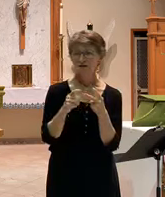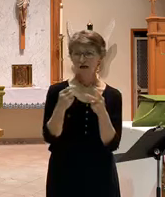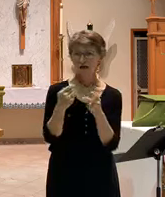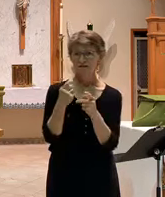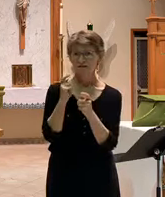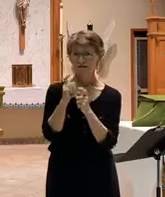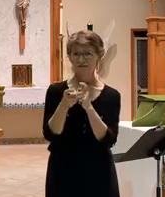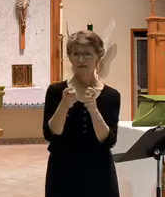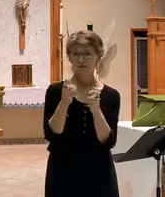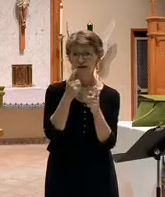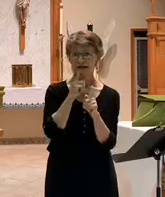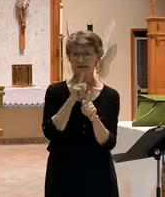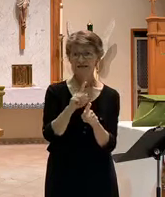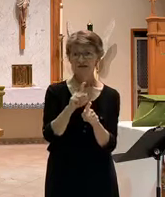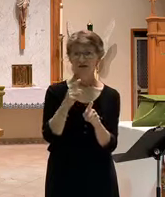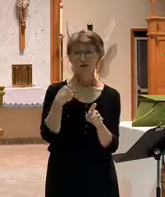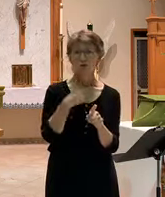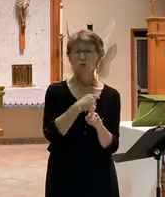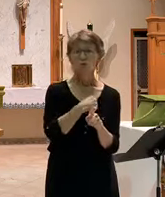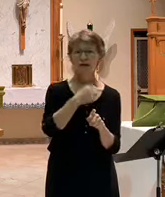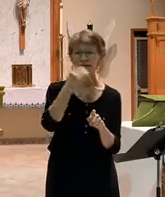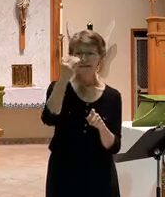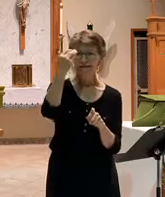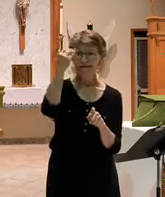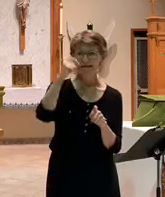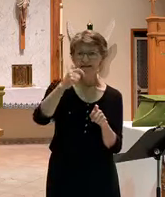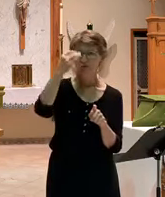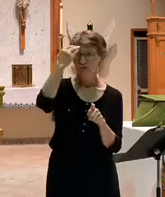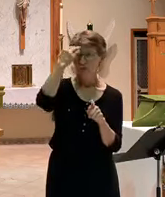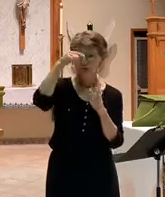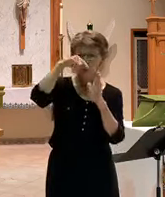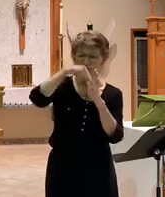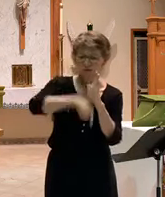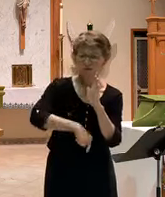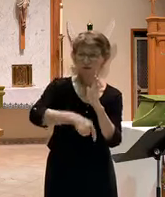We need to know the God who loves us.